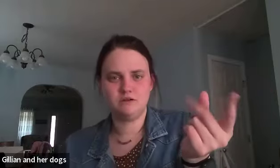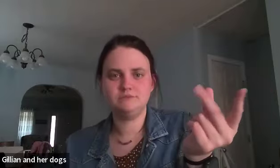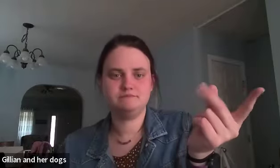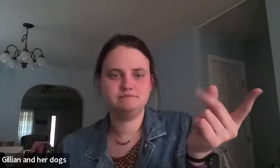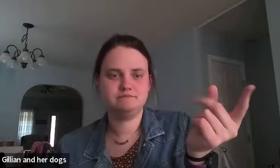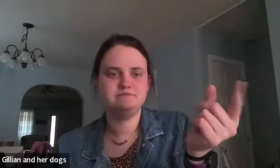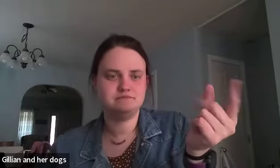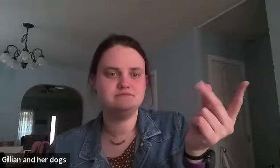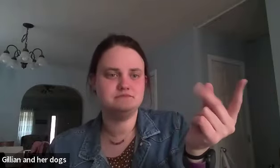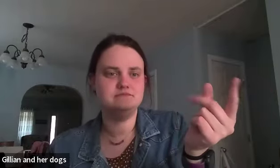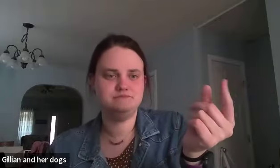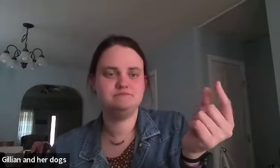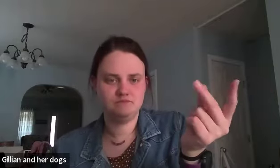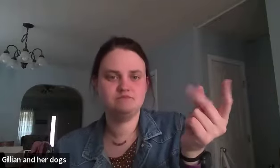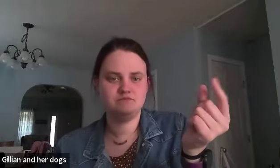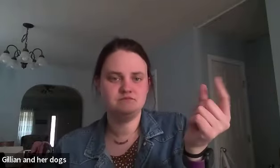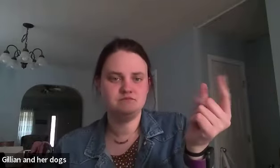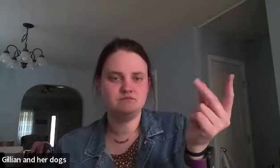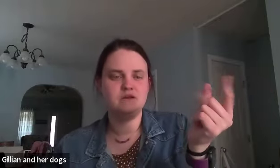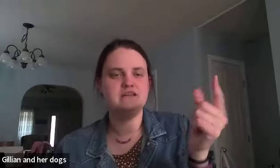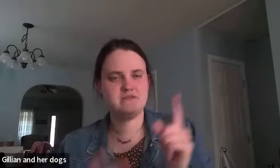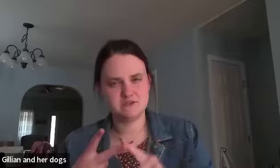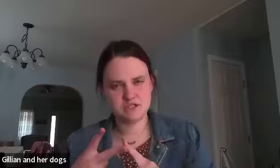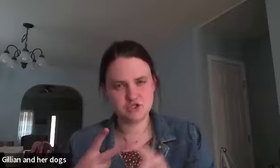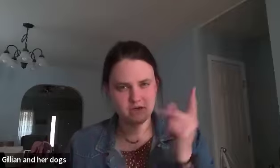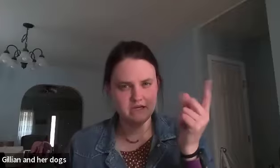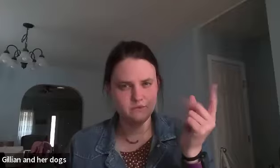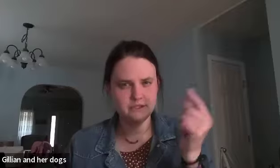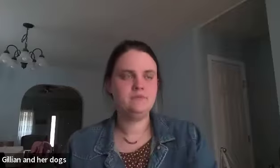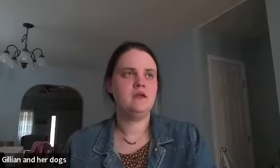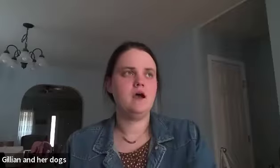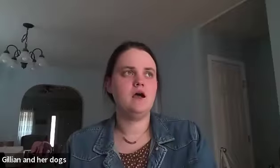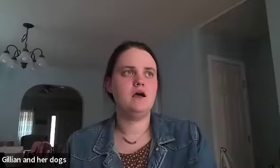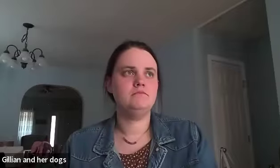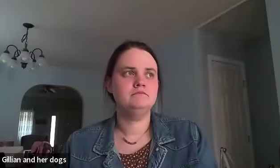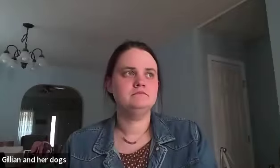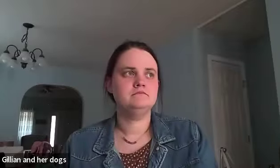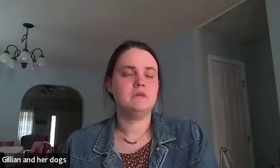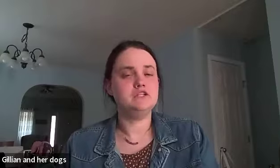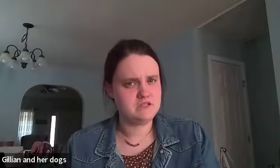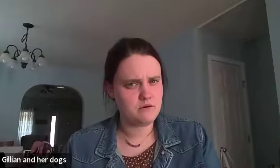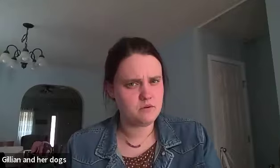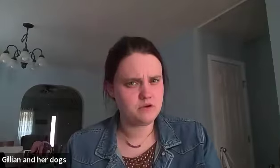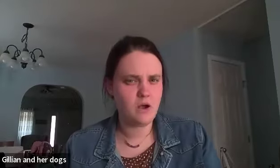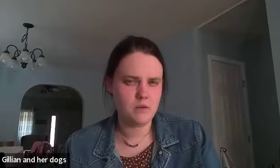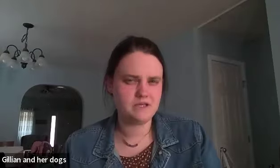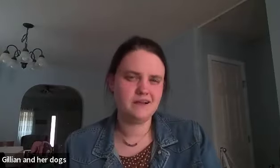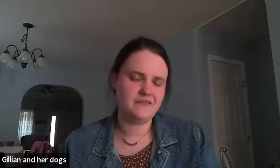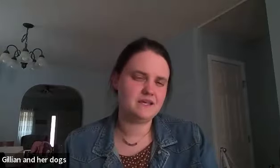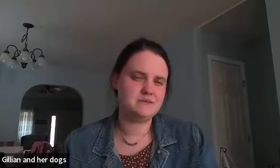dog. Mm-hmm. So like I said, this one's the shorthand one. Um, I do see that one pretty common. I think